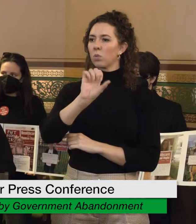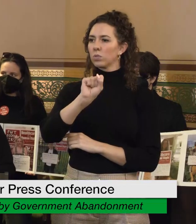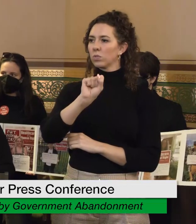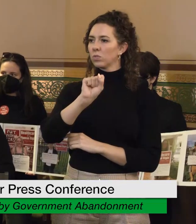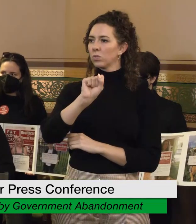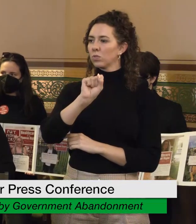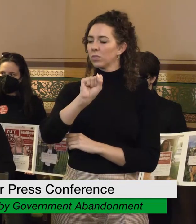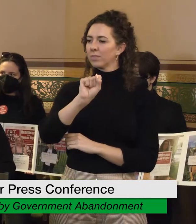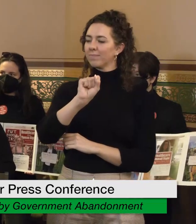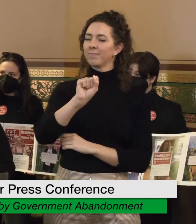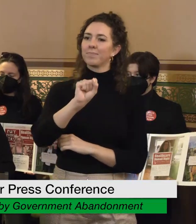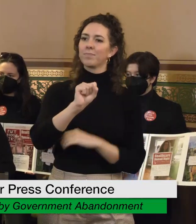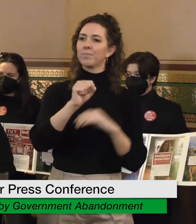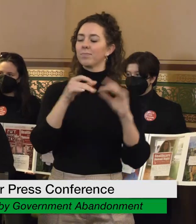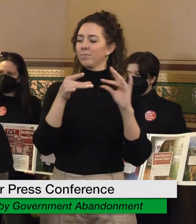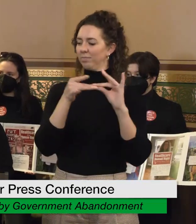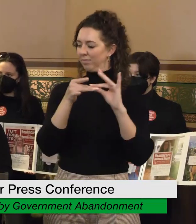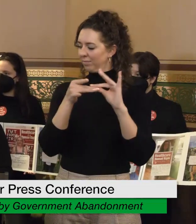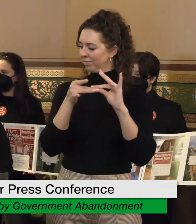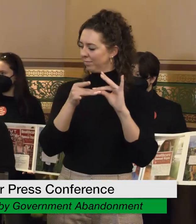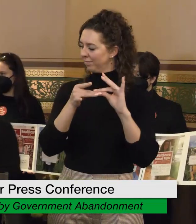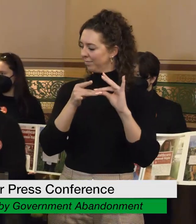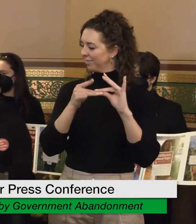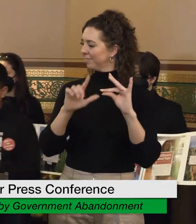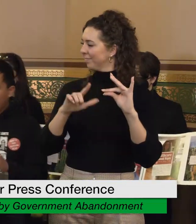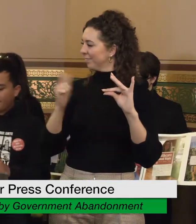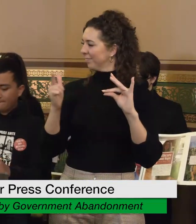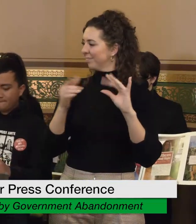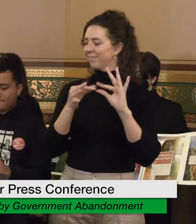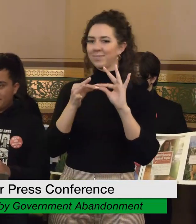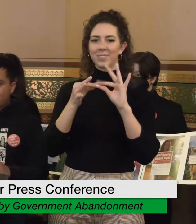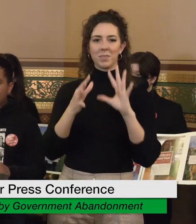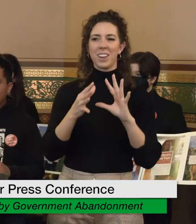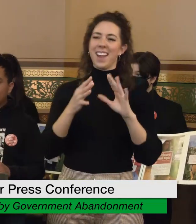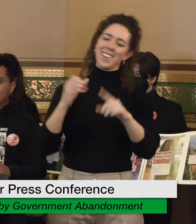lechero y también líder de Justicia Migrante.